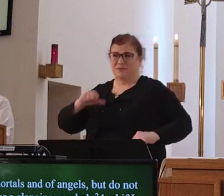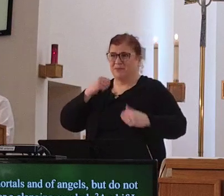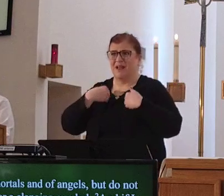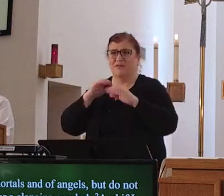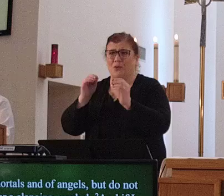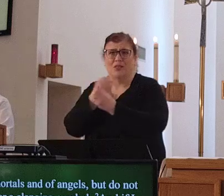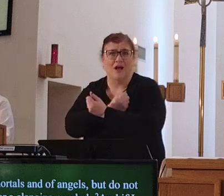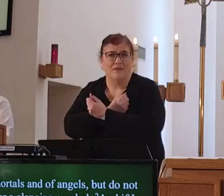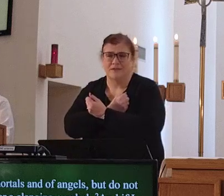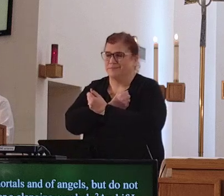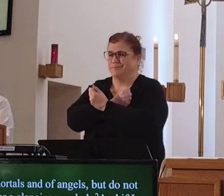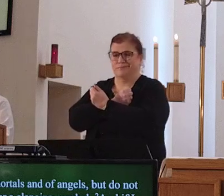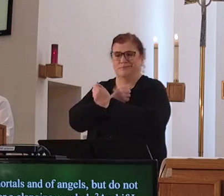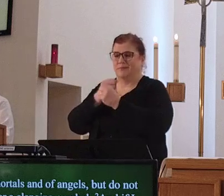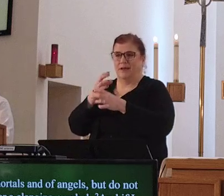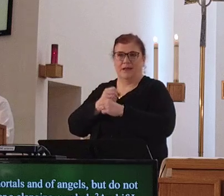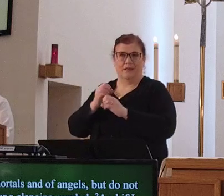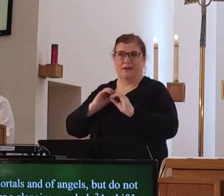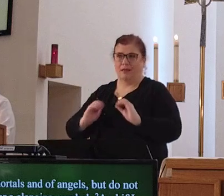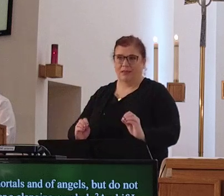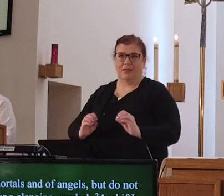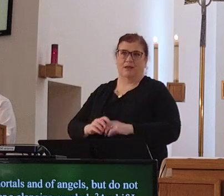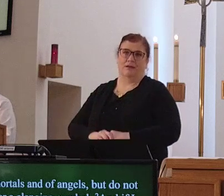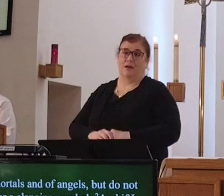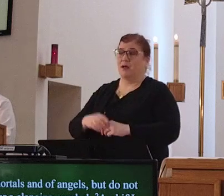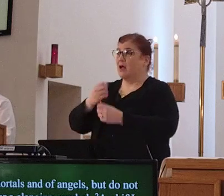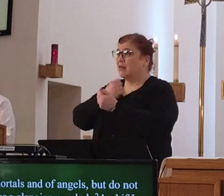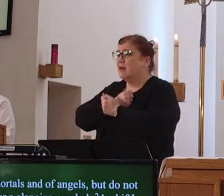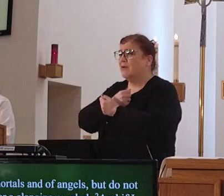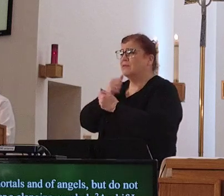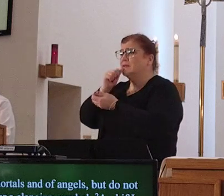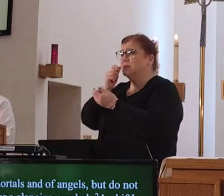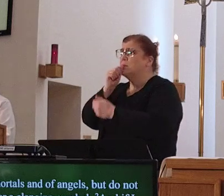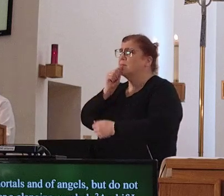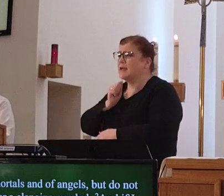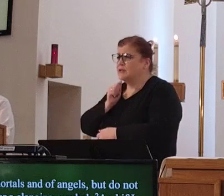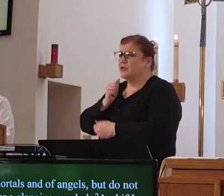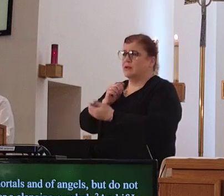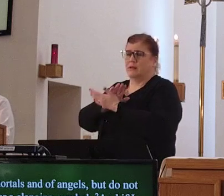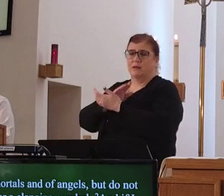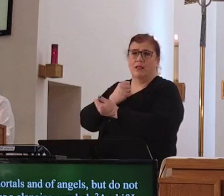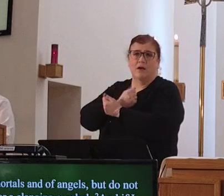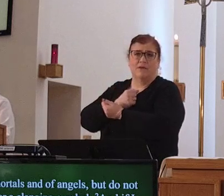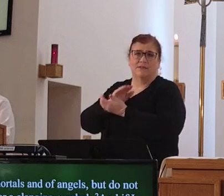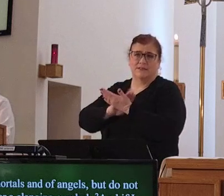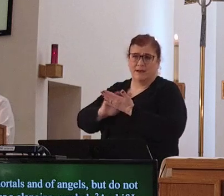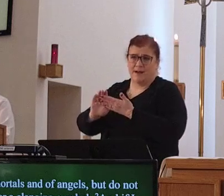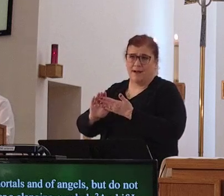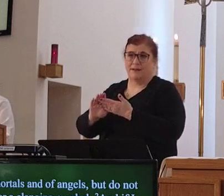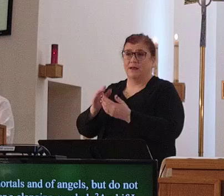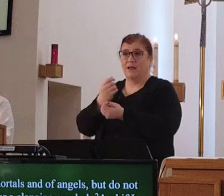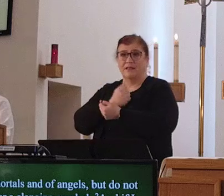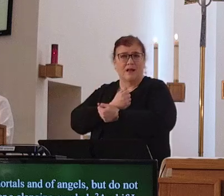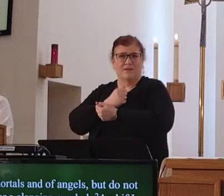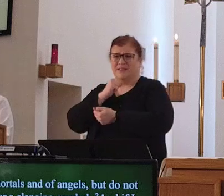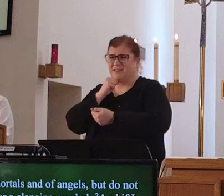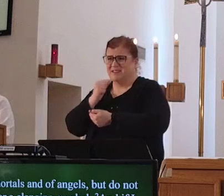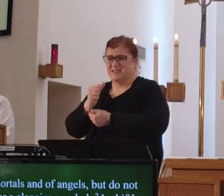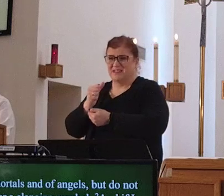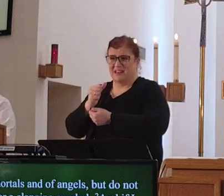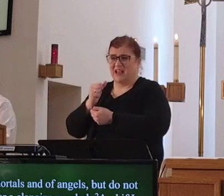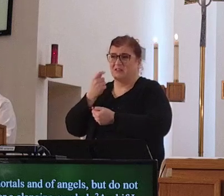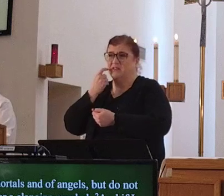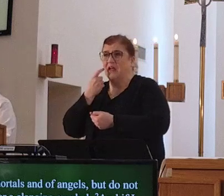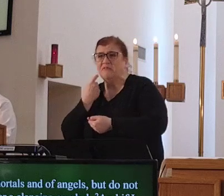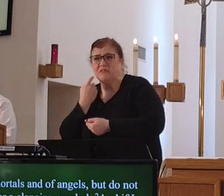love, I gain nothing. Love is patient. Love is kind. Love is not envious